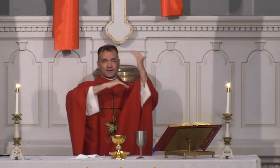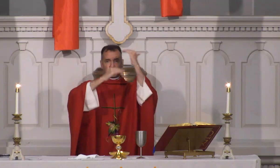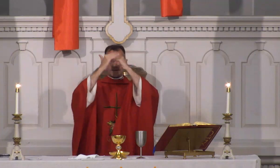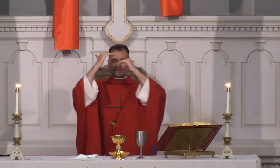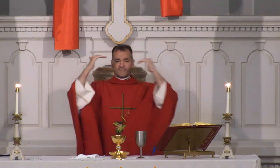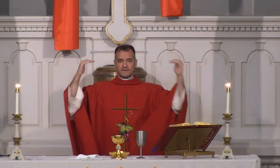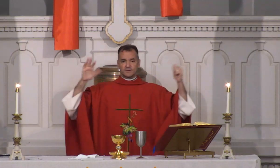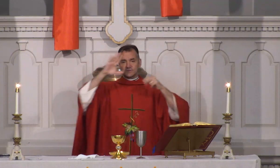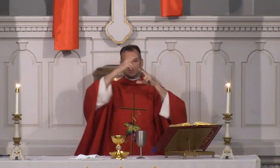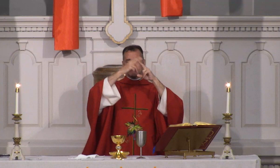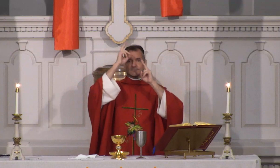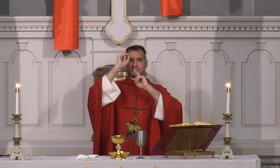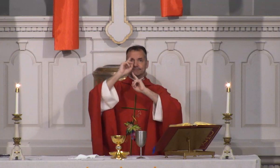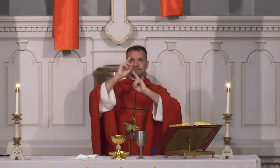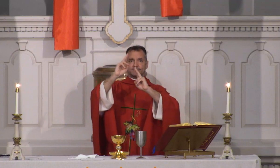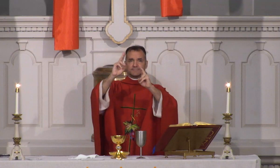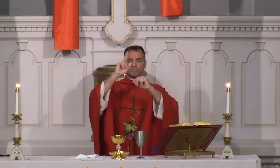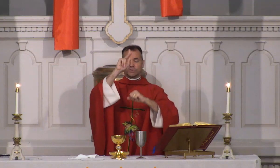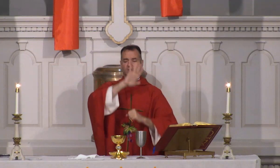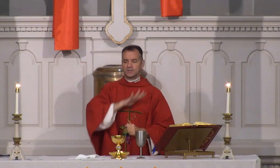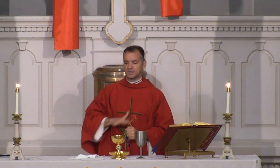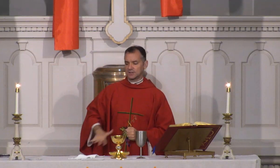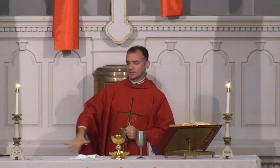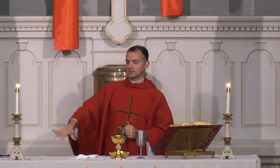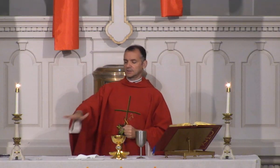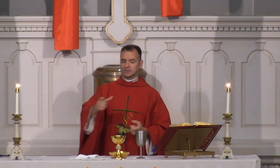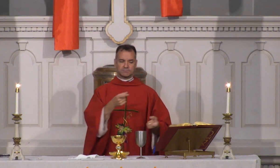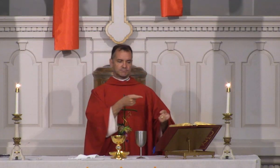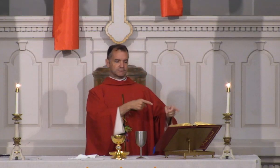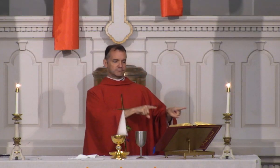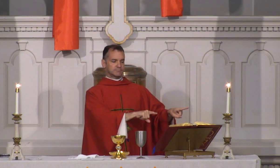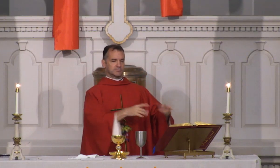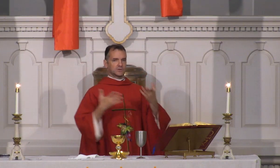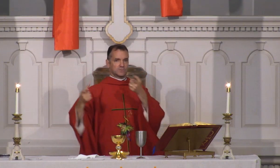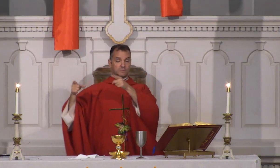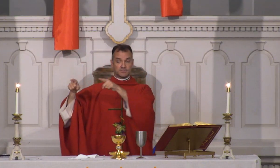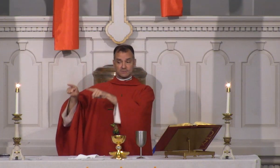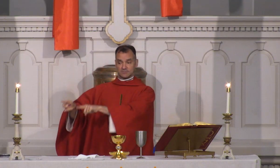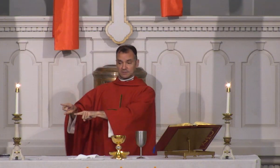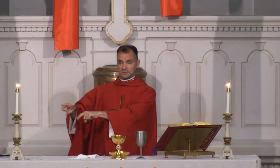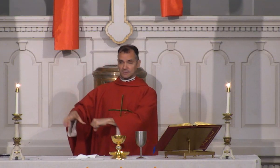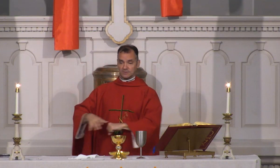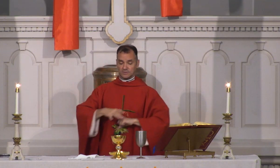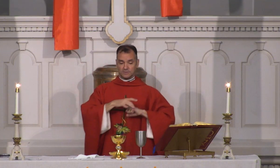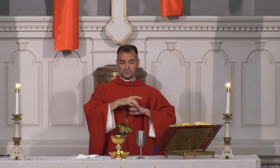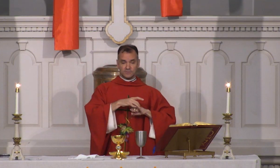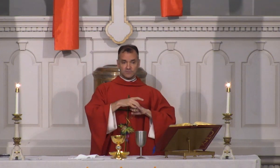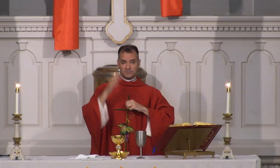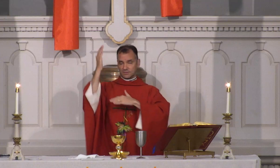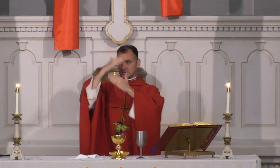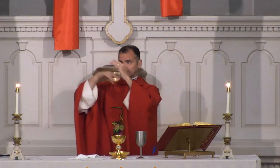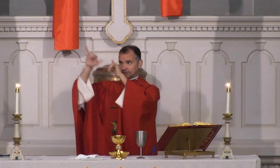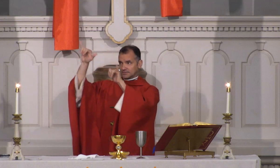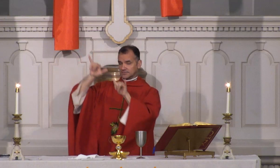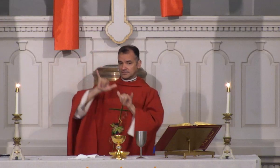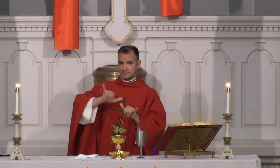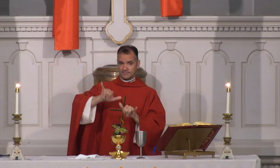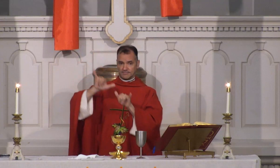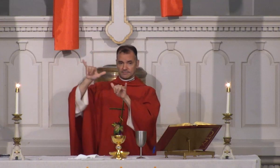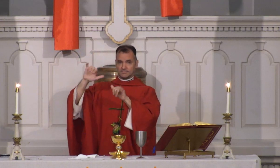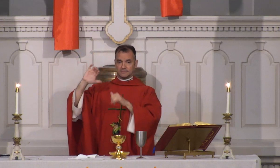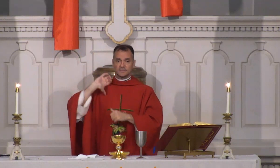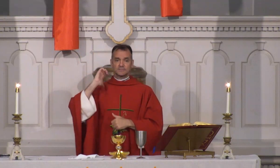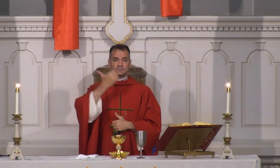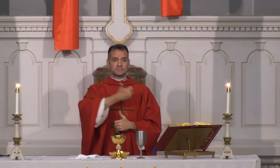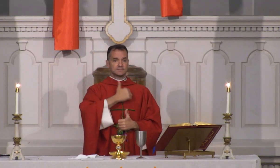in heaven, hallowed be thy name. Thy kingdom come, thy will be done, on earth as it is in